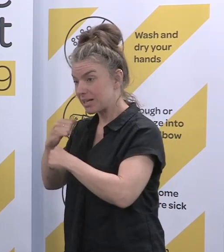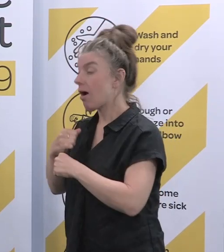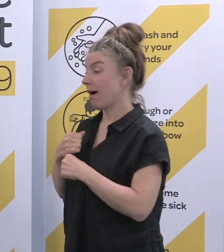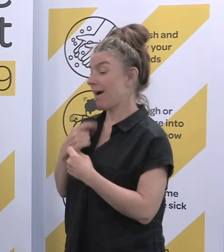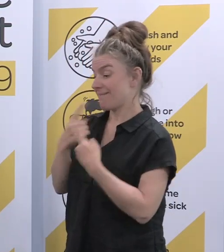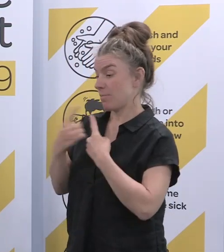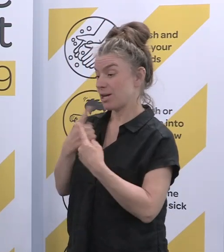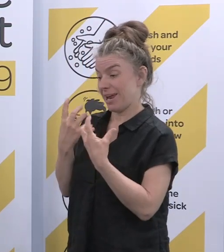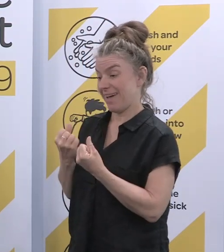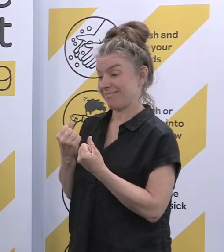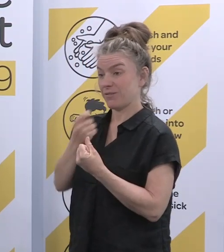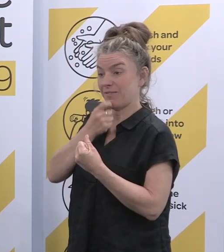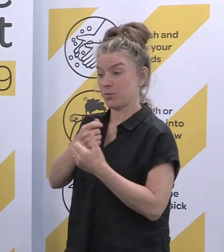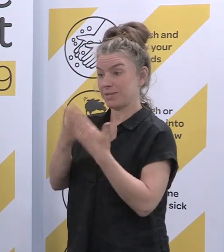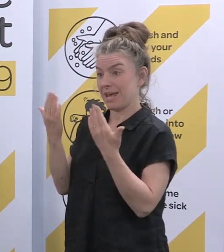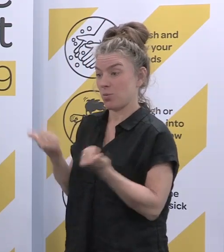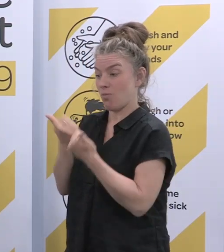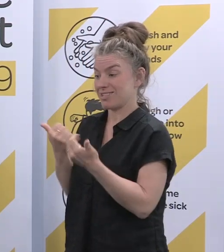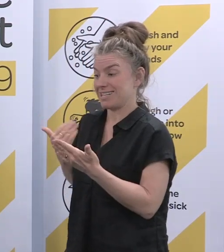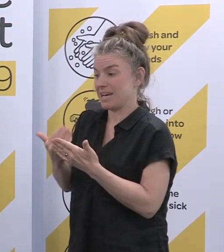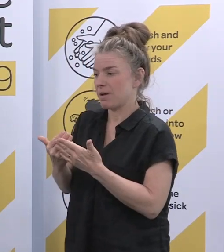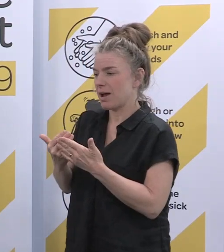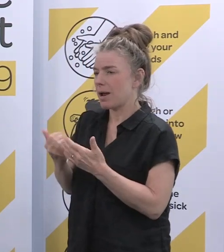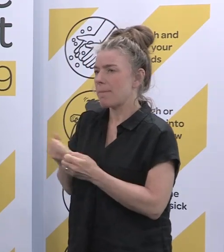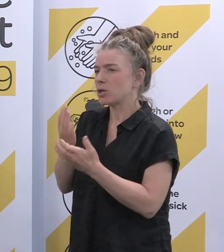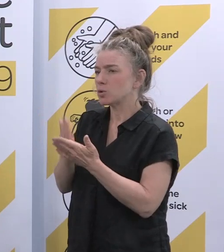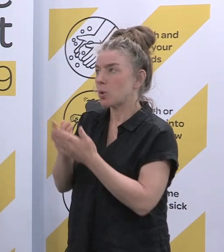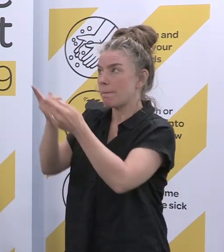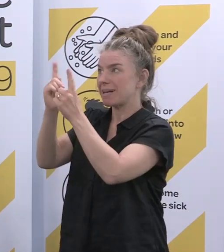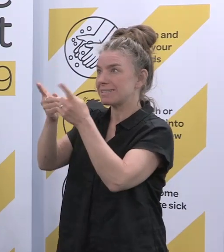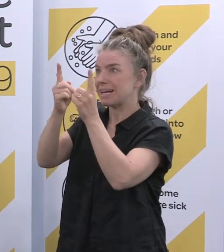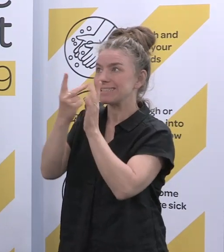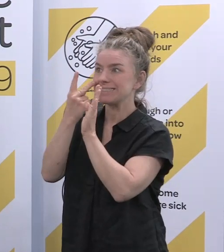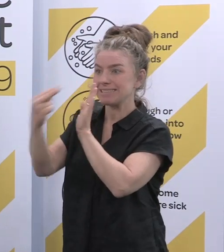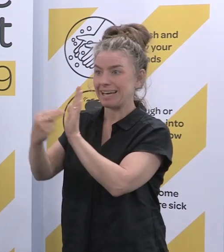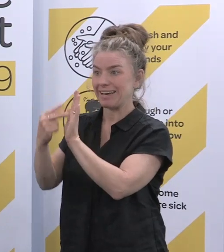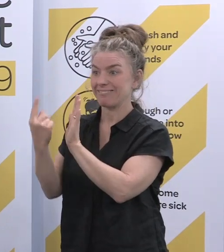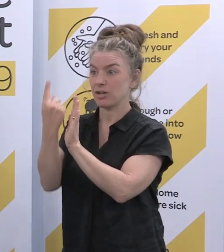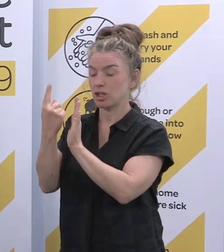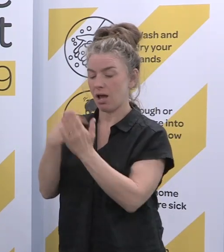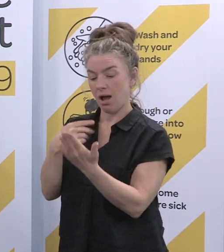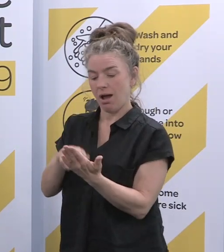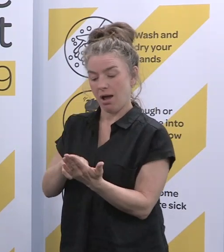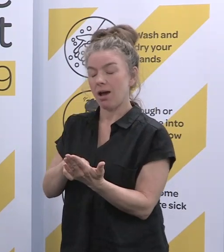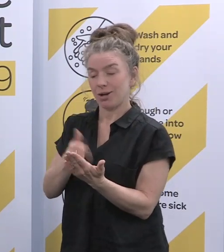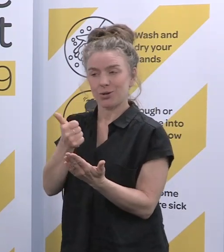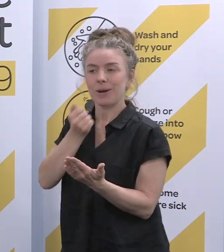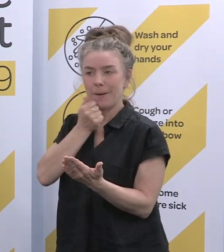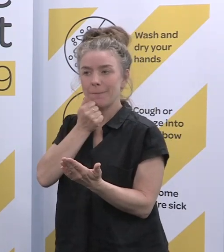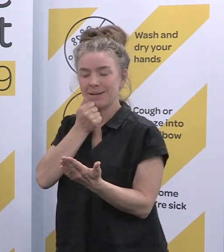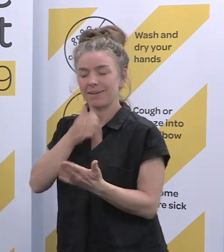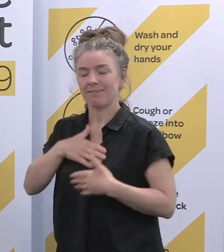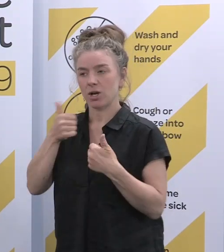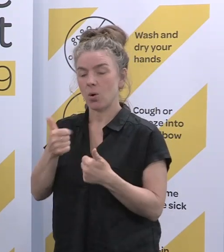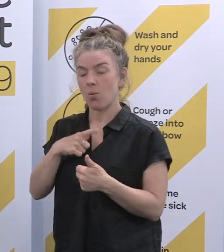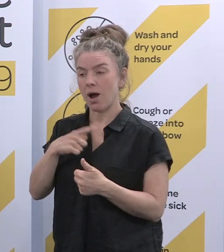for a few days. I just wanted to make sure it had been in front of ministers before we made it public. I was encouraged by it because we have